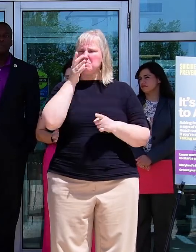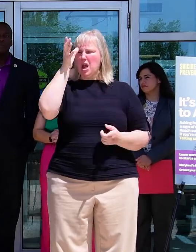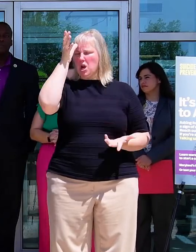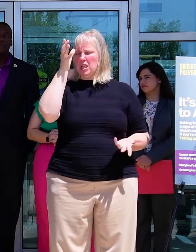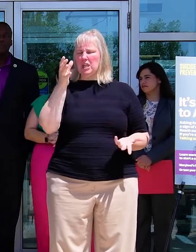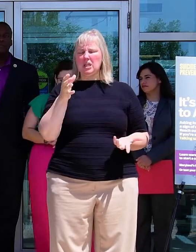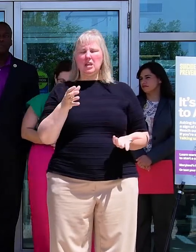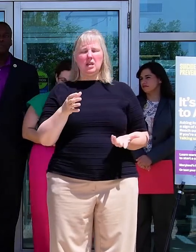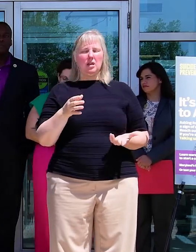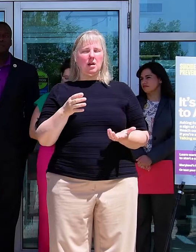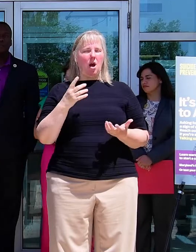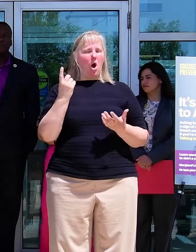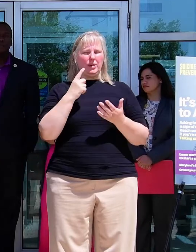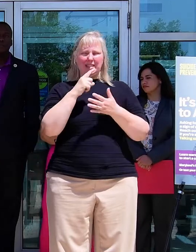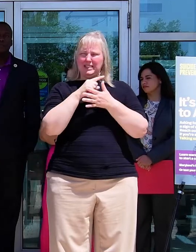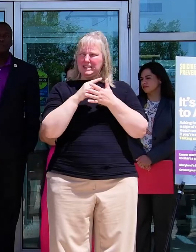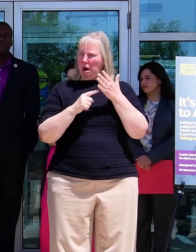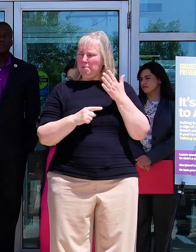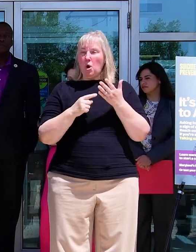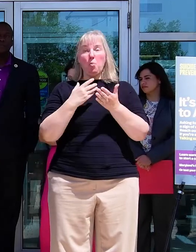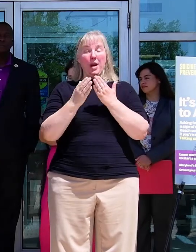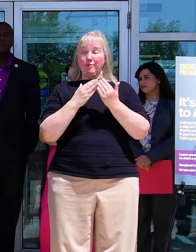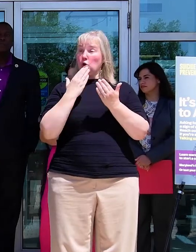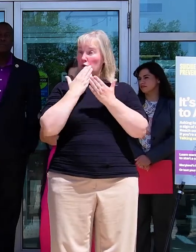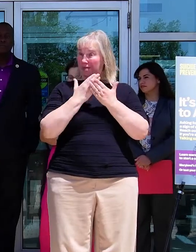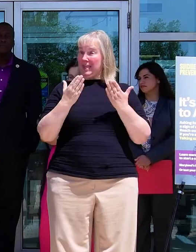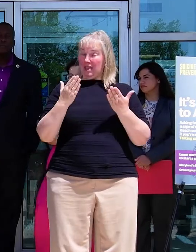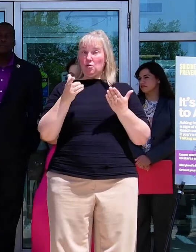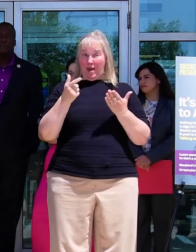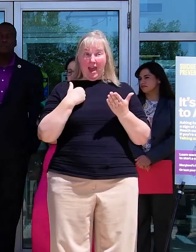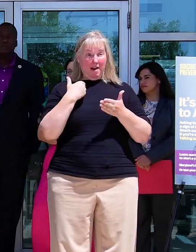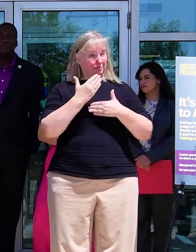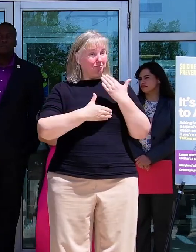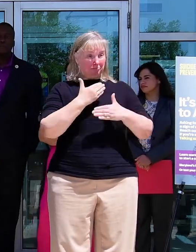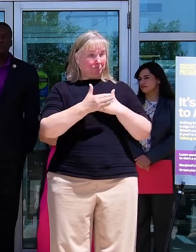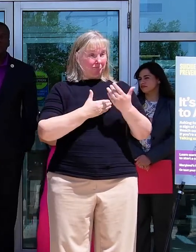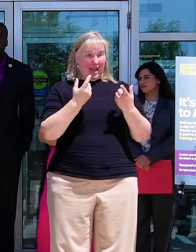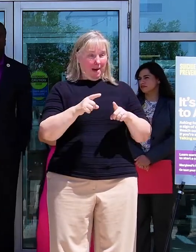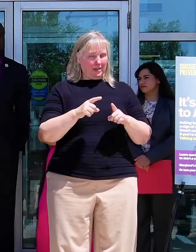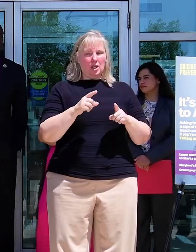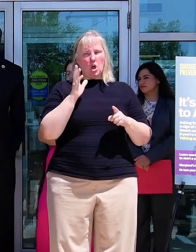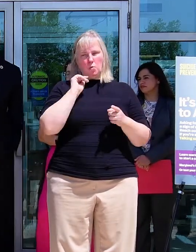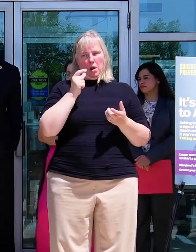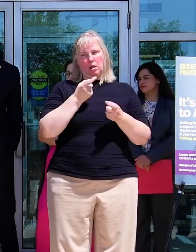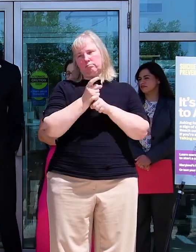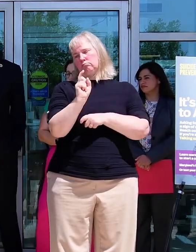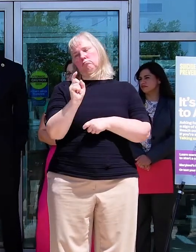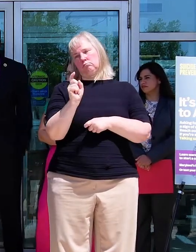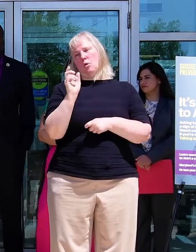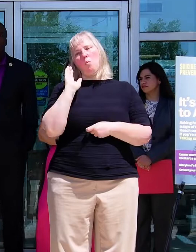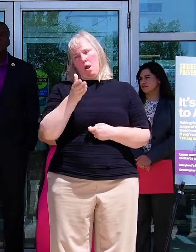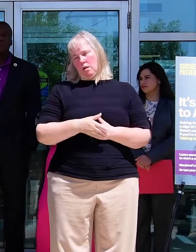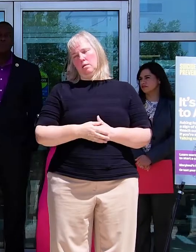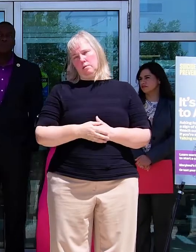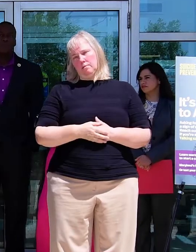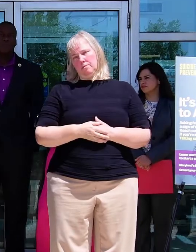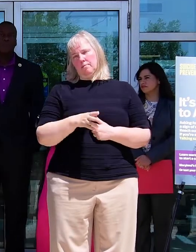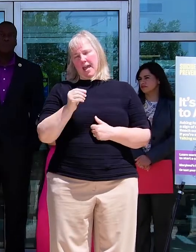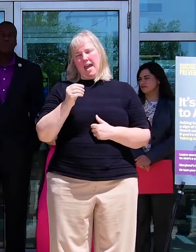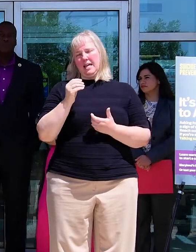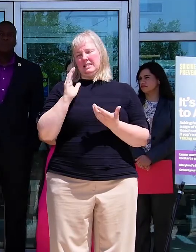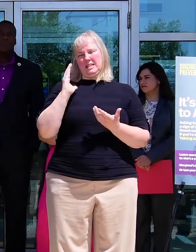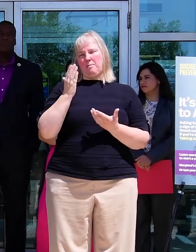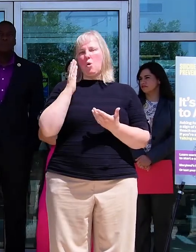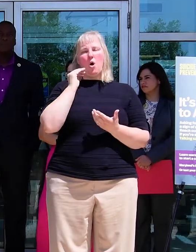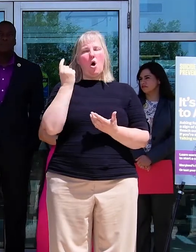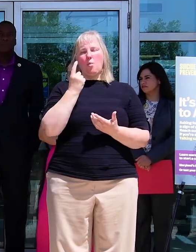It was always some variation of whatever good thing you have going for you, you are going to mess it up, and you will somehow manage to